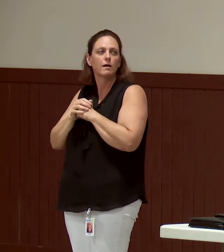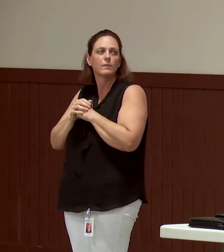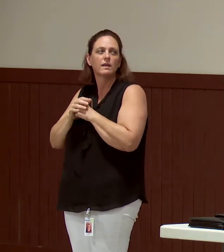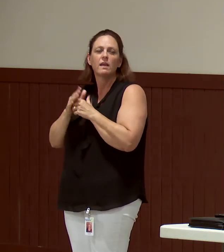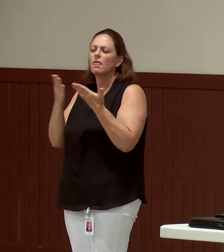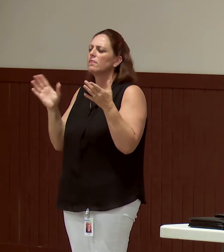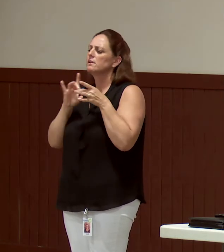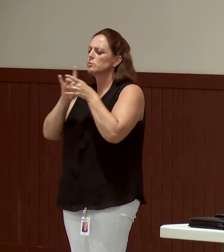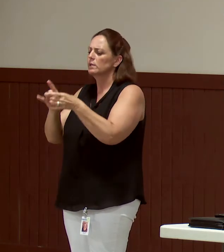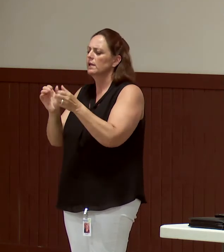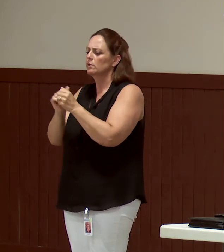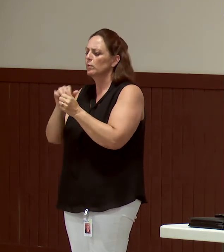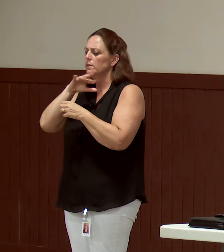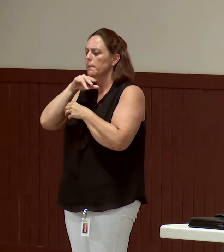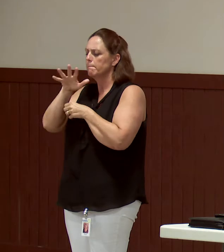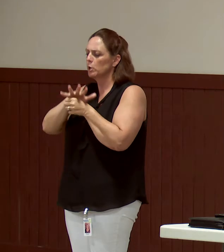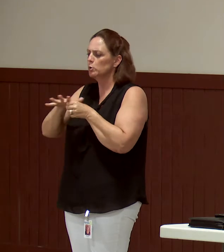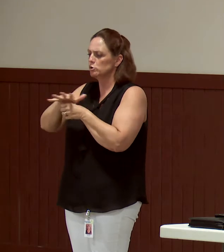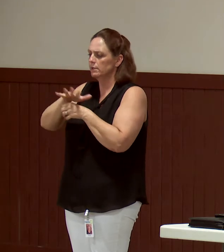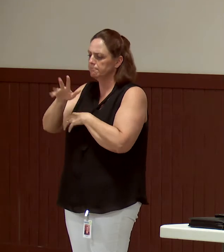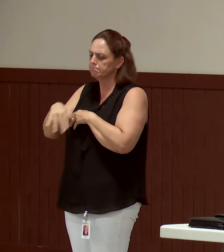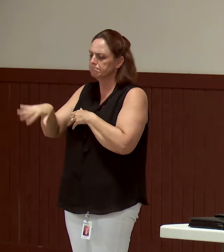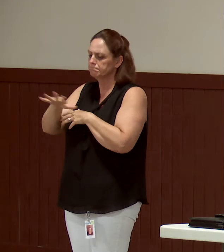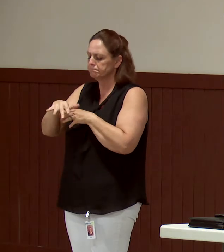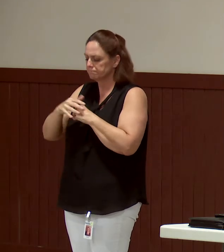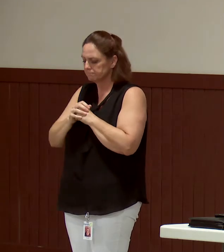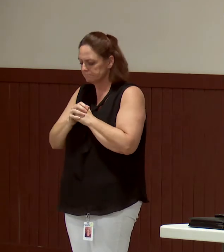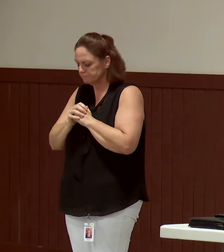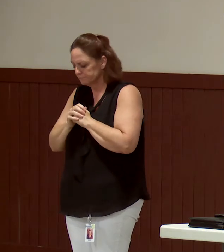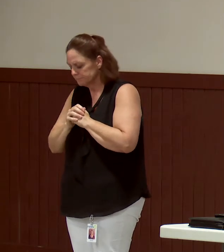nature. And then also